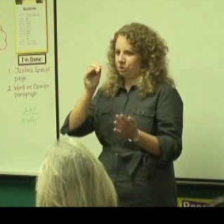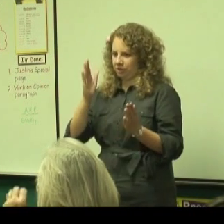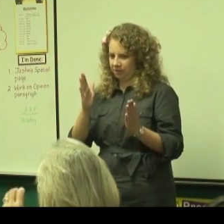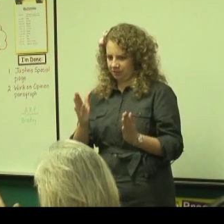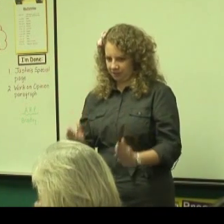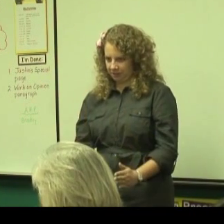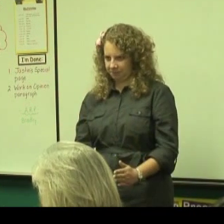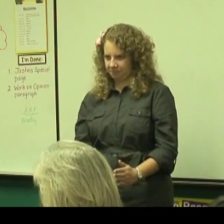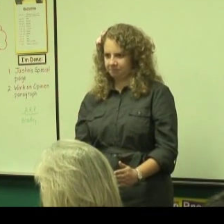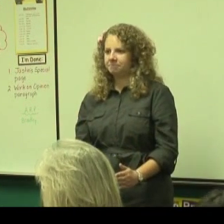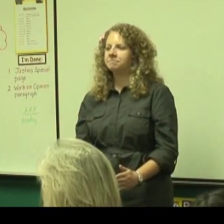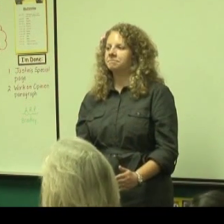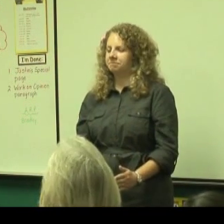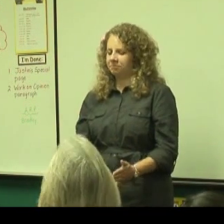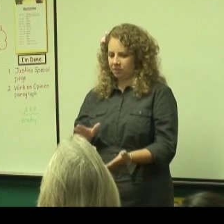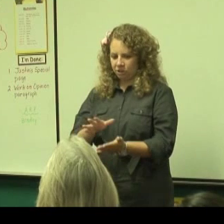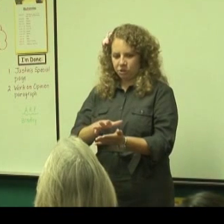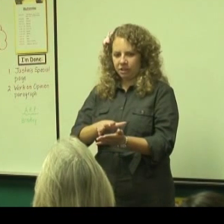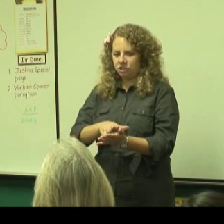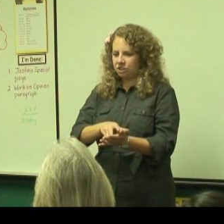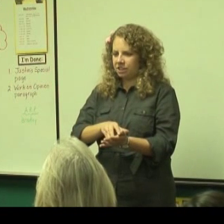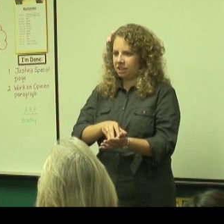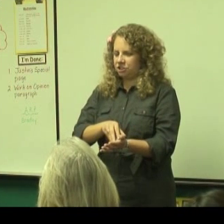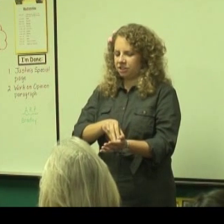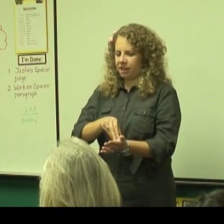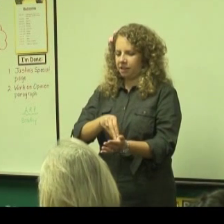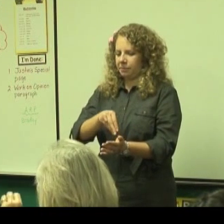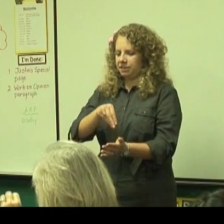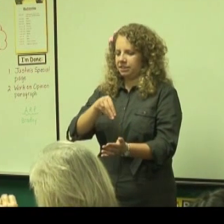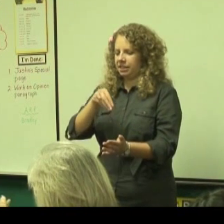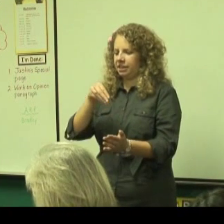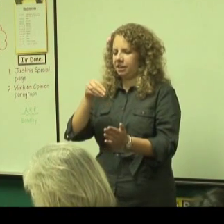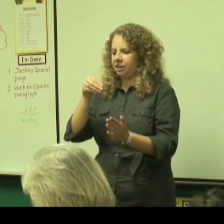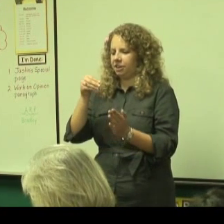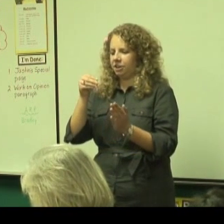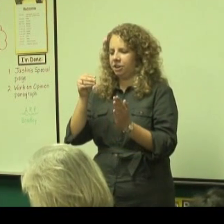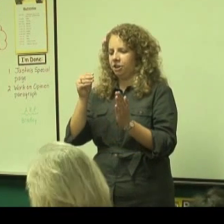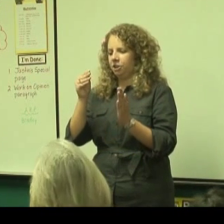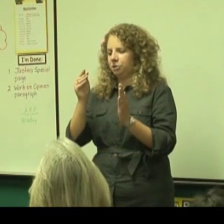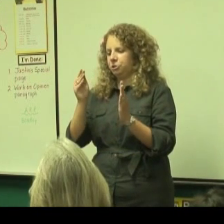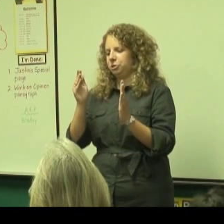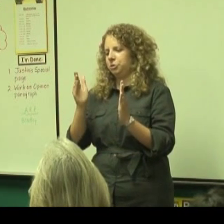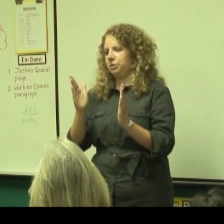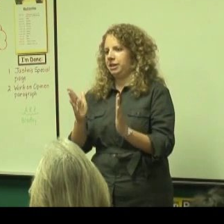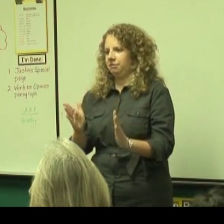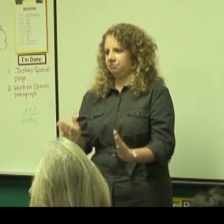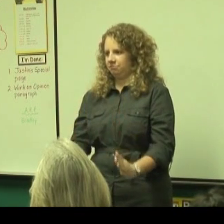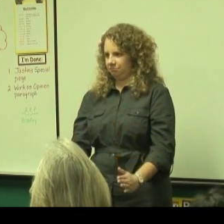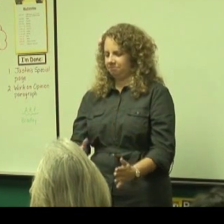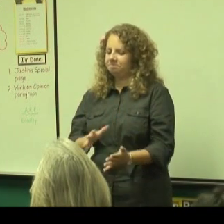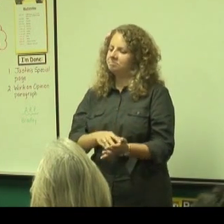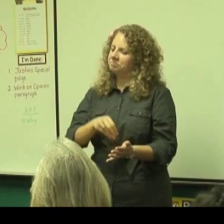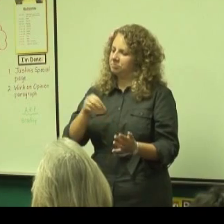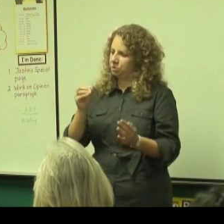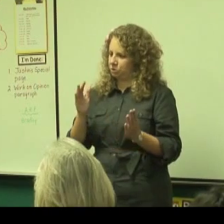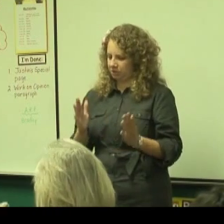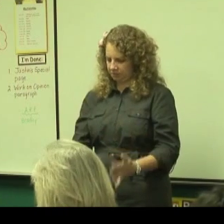student. So it just kind of combines to here to here. Student.